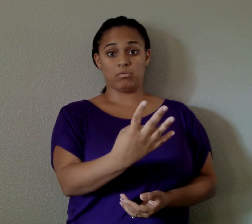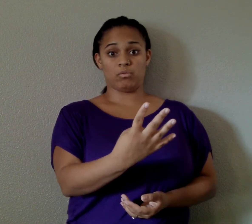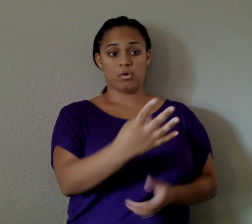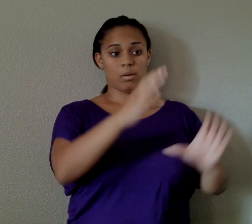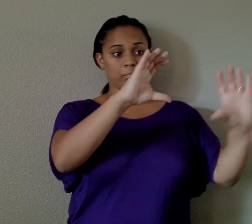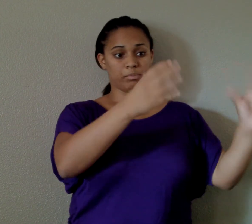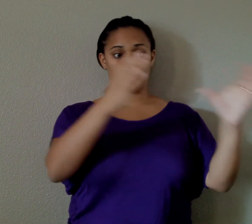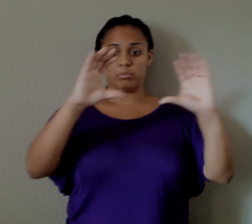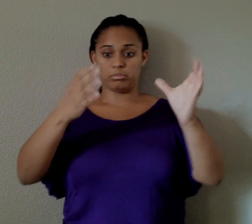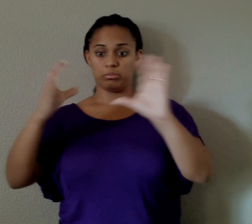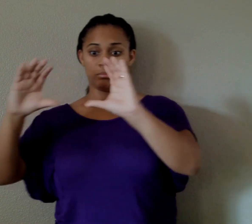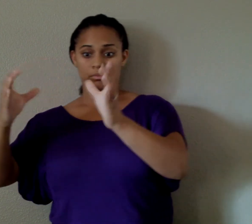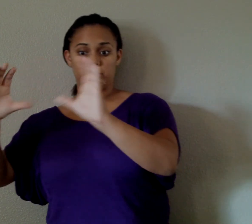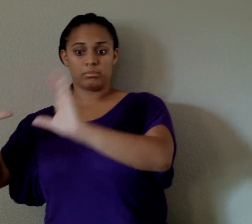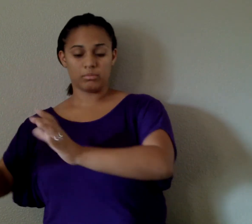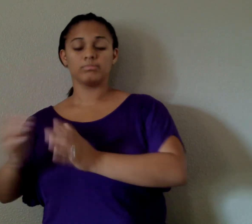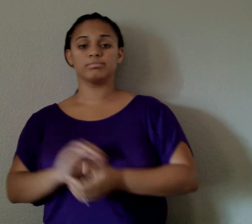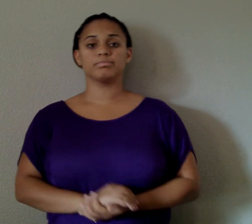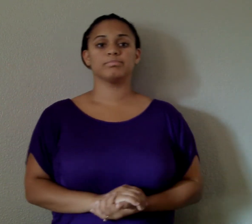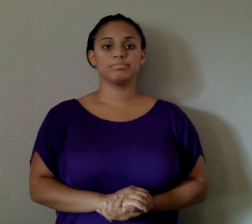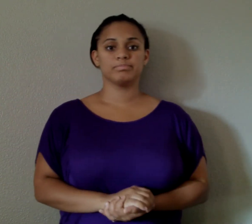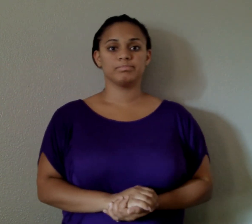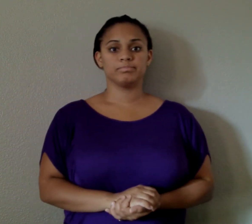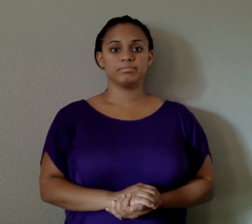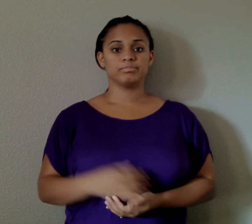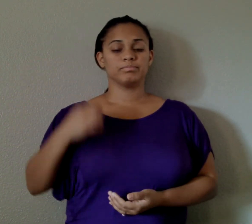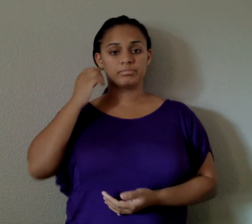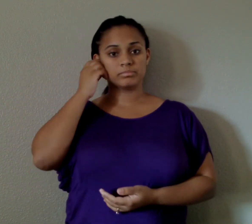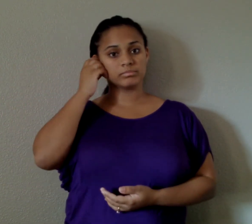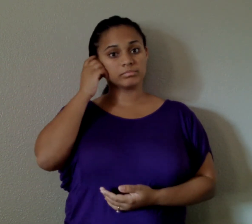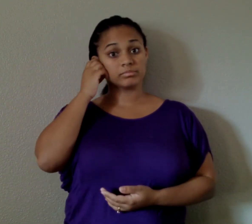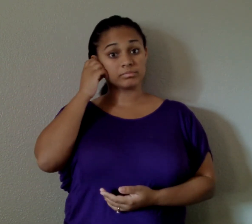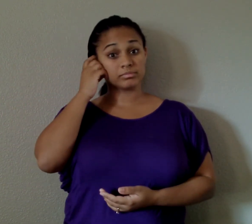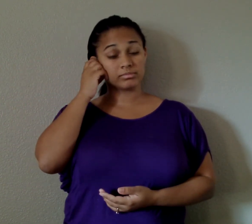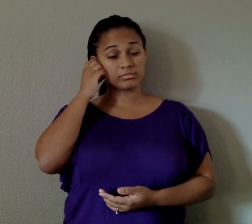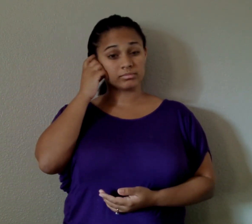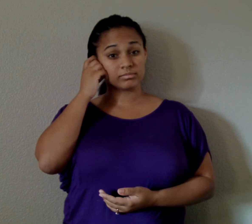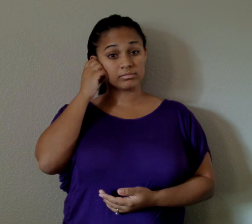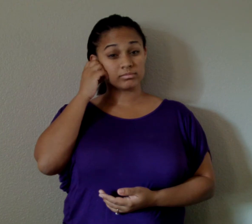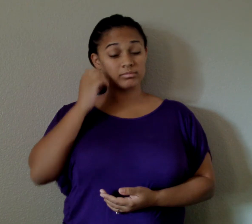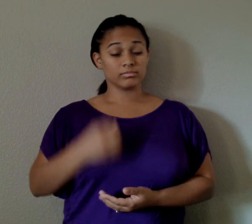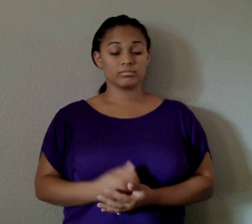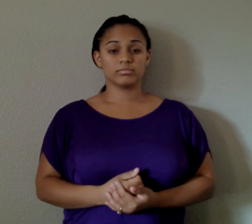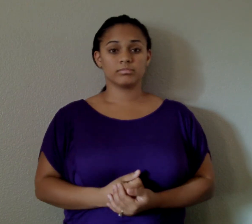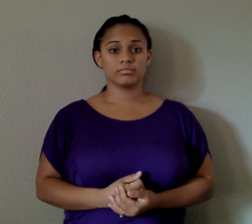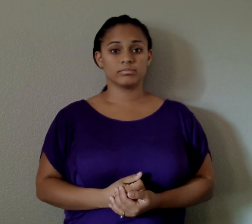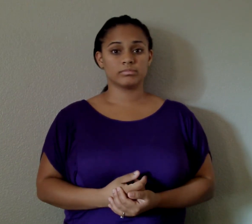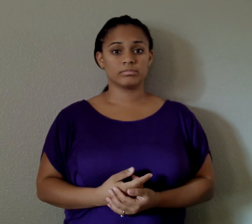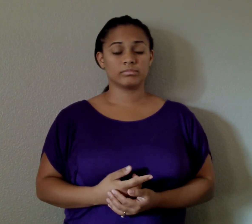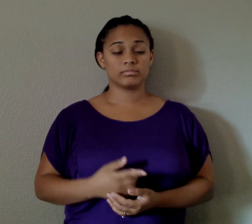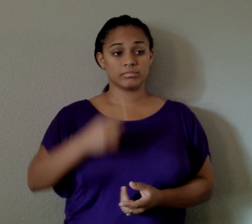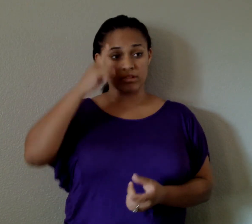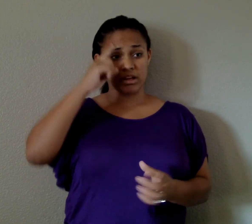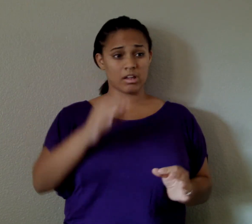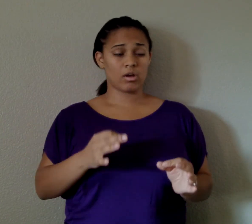by random, really. I just decide which ones I'm going to do at the beginning of that semester. And in the past I've